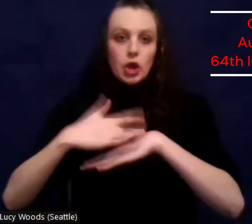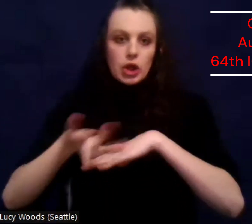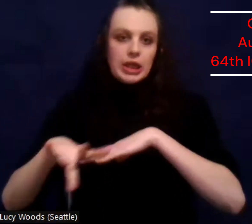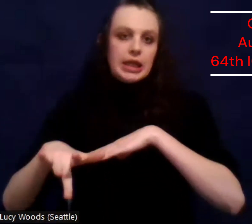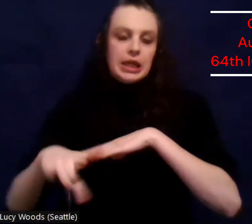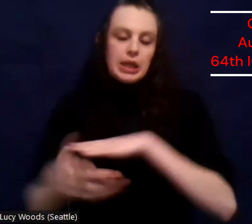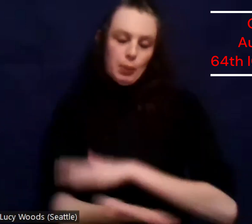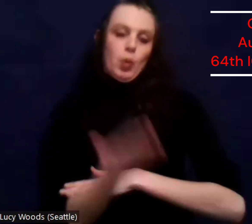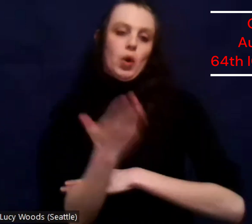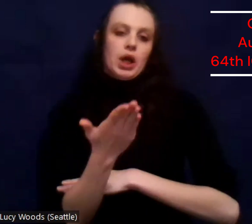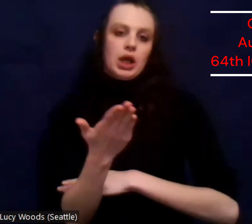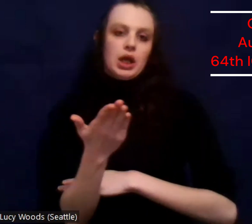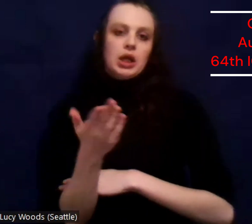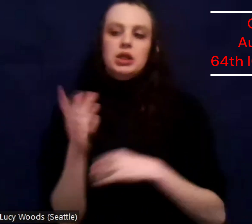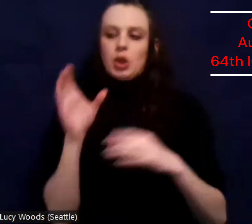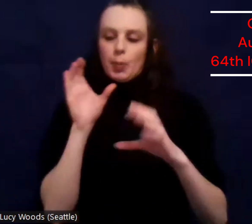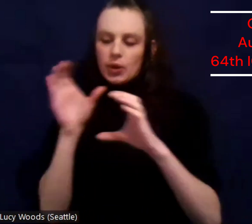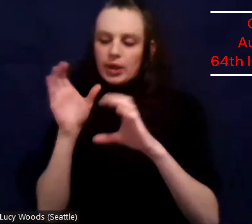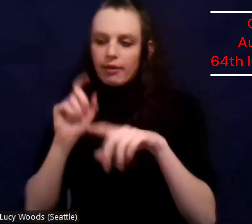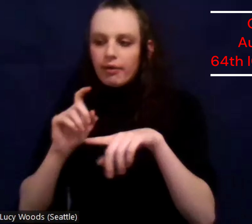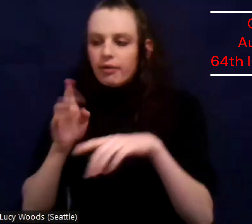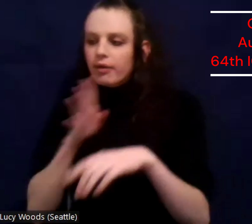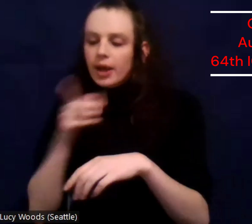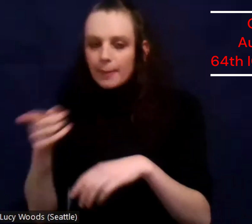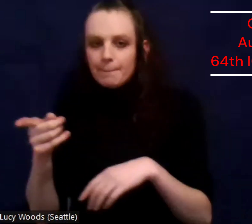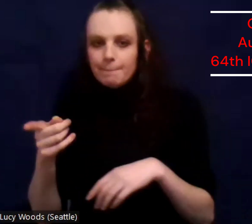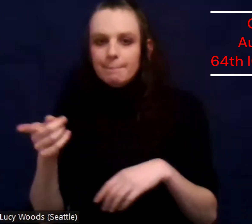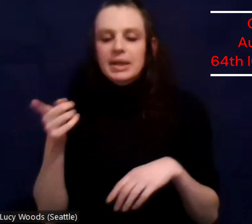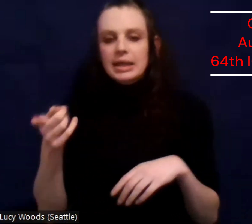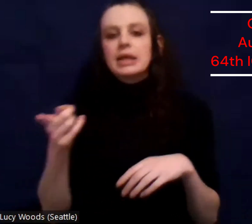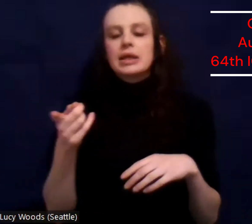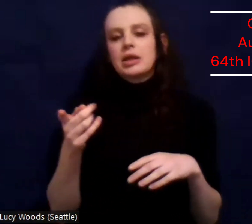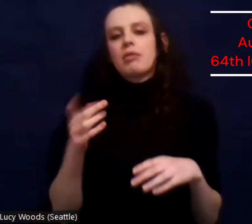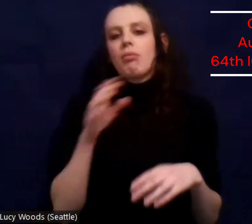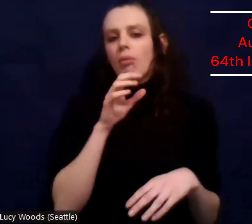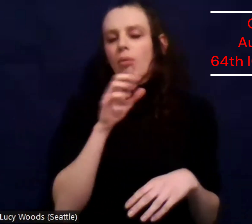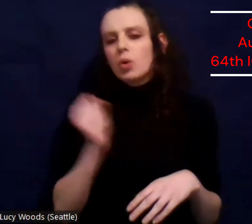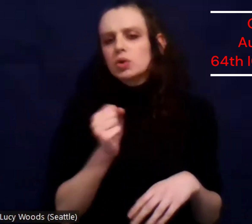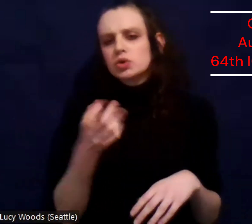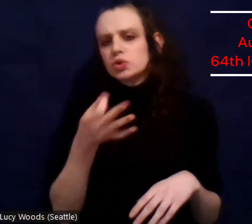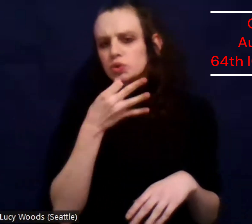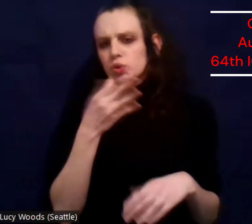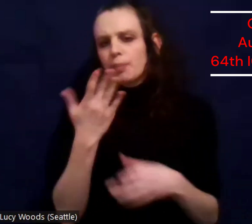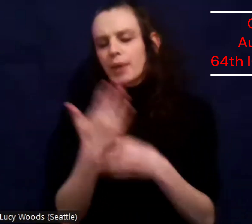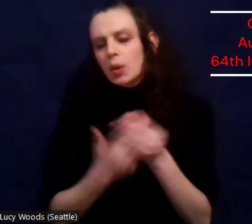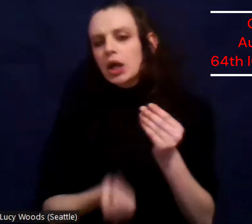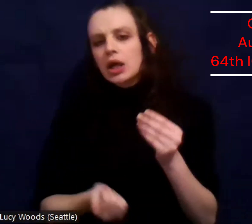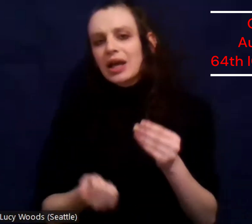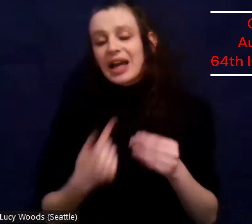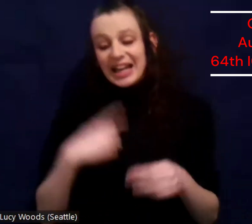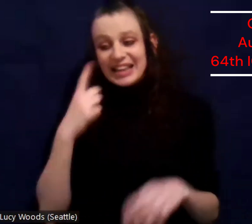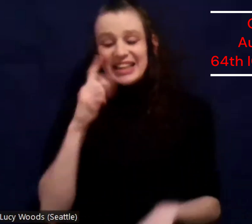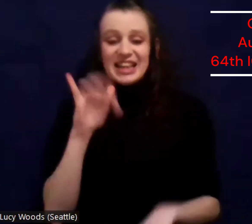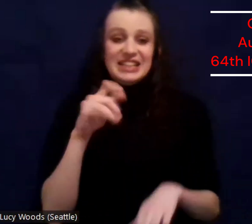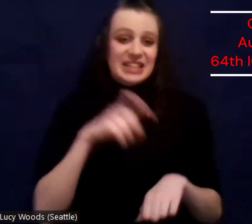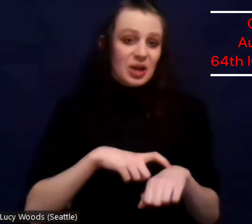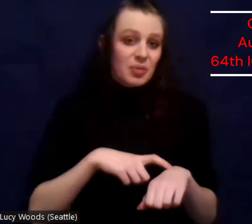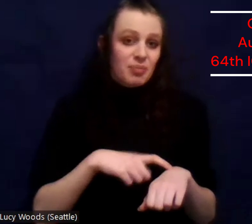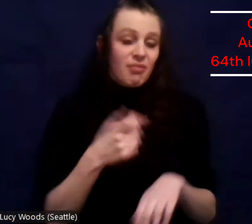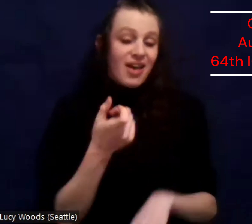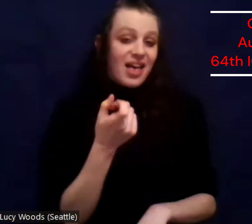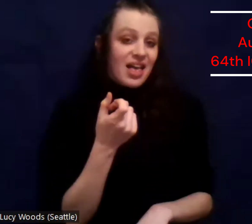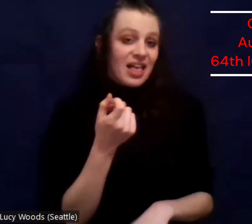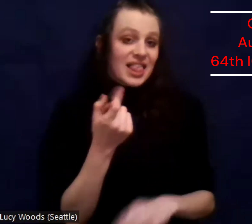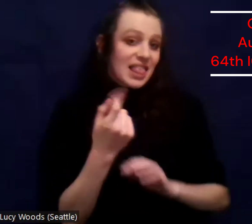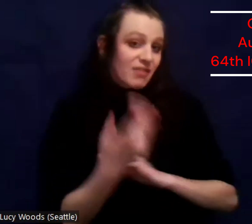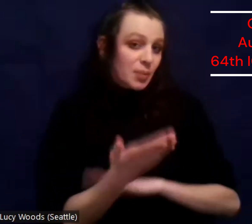communicate with him. He was getting older. He was going to pass away. And that time, I think by 11 a.m., he would be asleep in